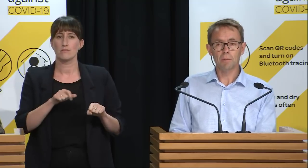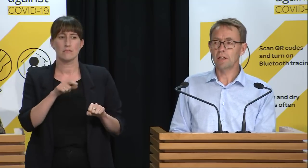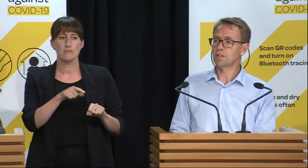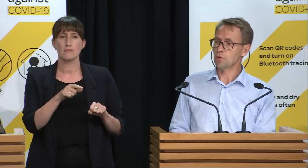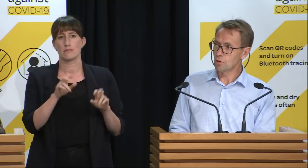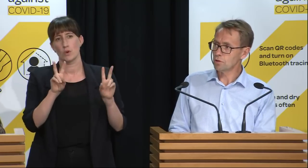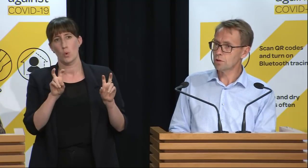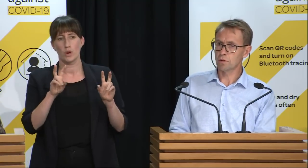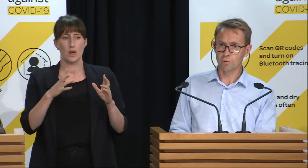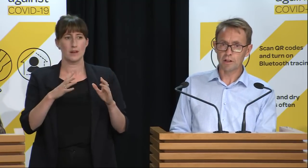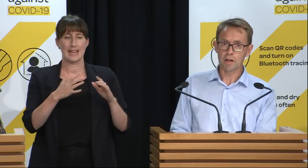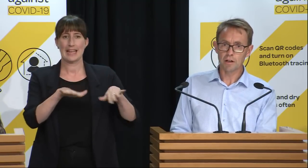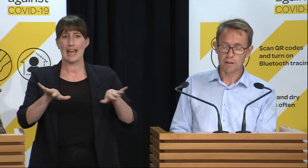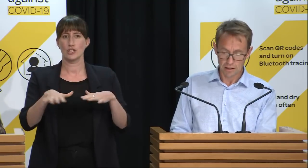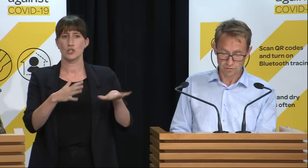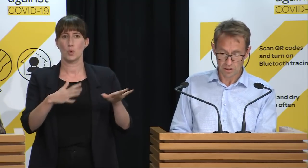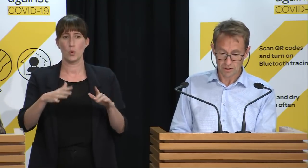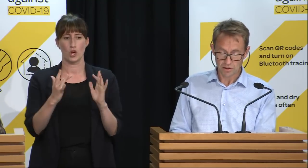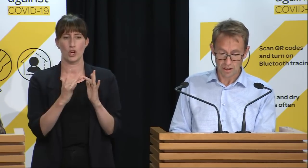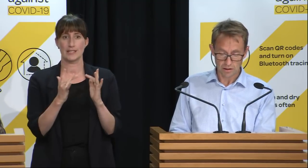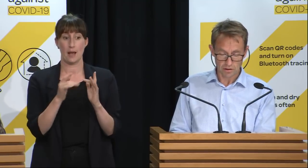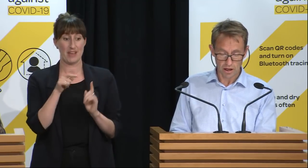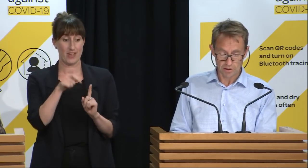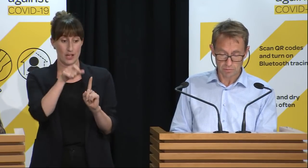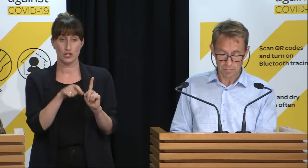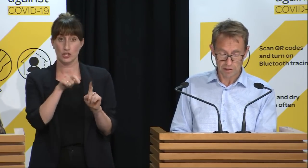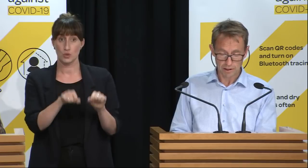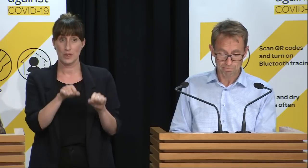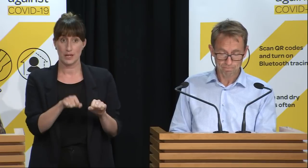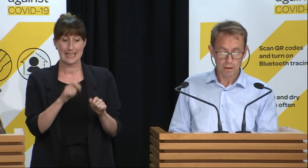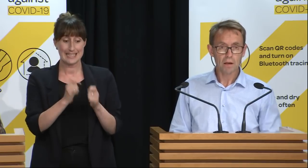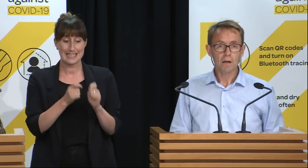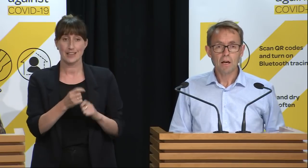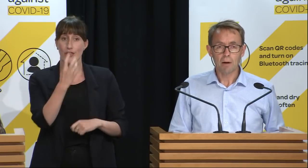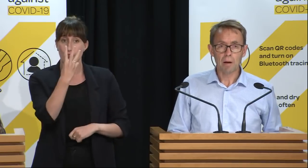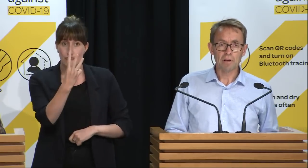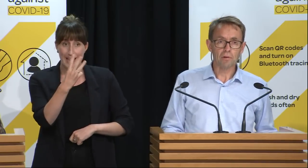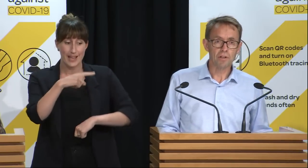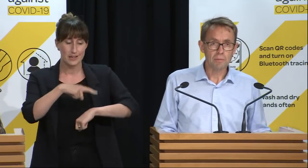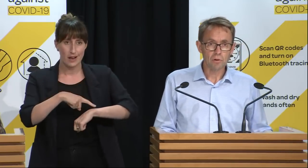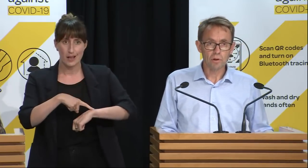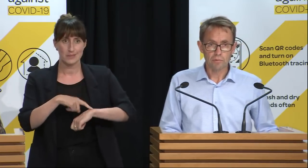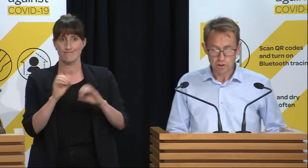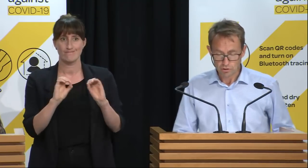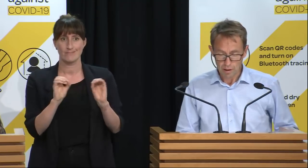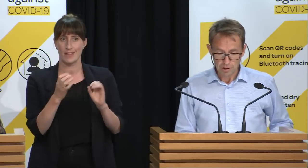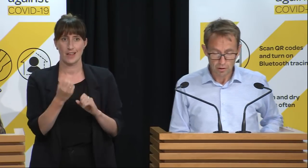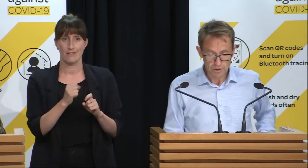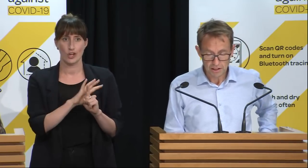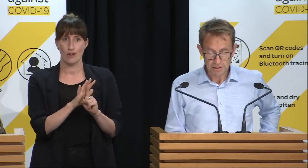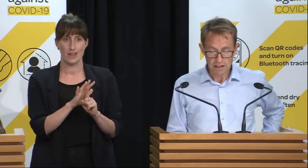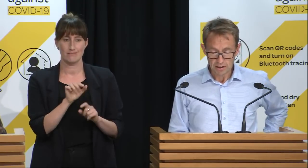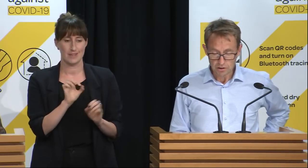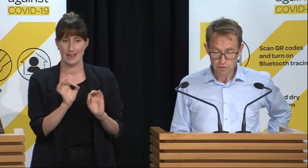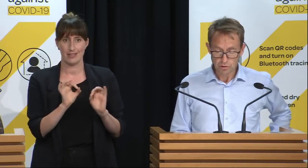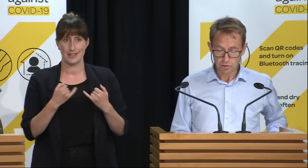community. It has returned 3 negative tests and is asymptomatic. Our public health team at Auckland Regional Public Health